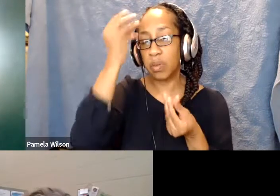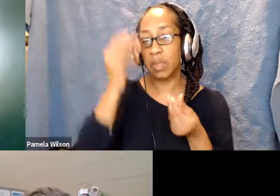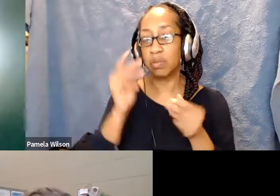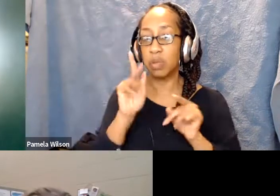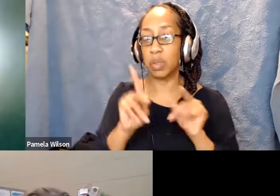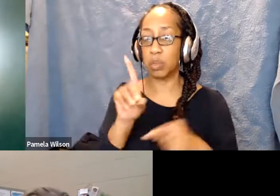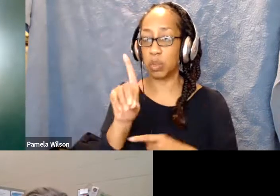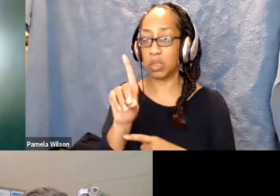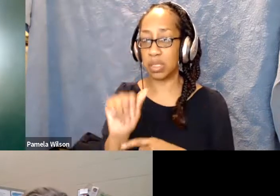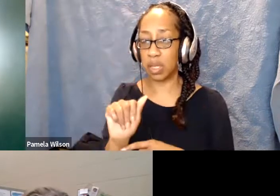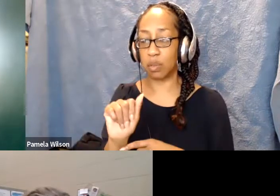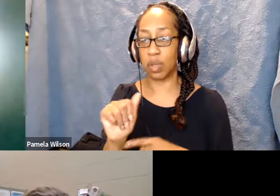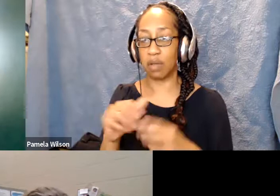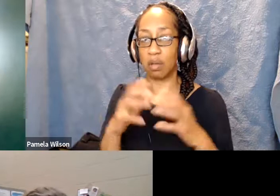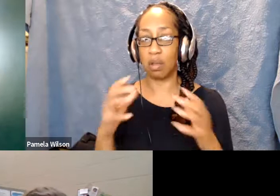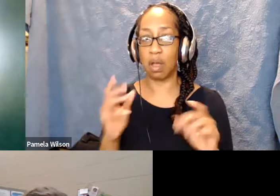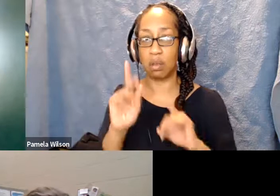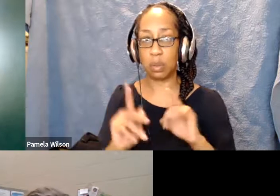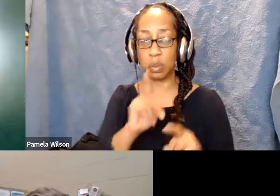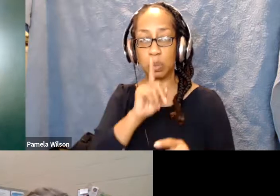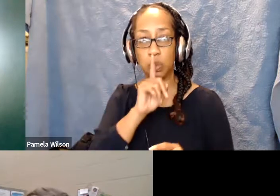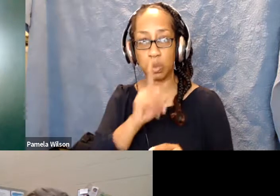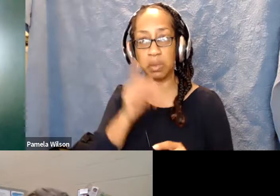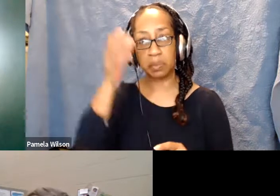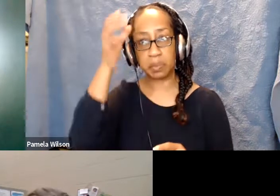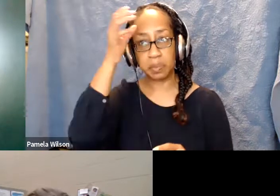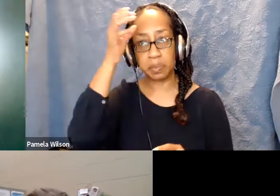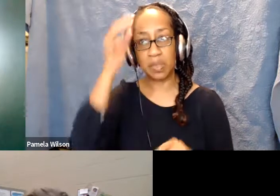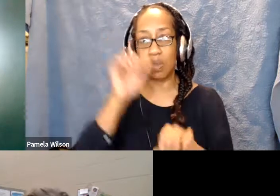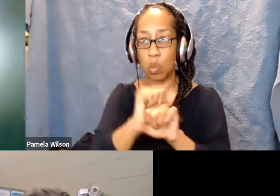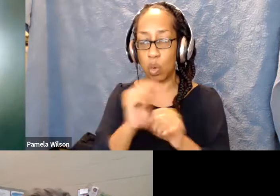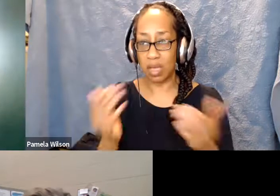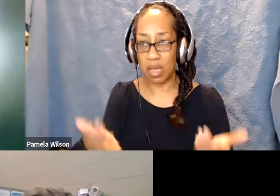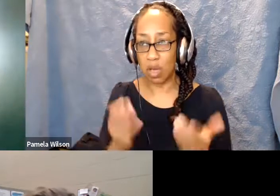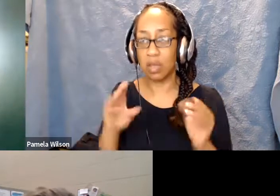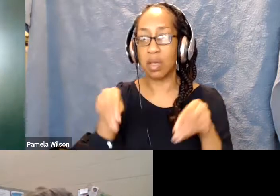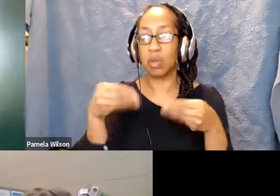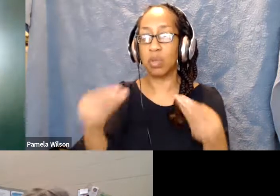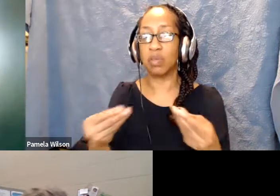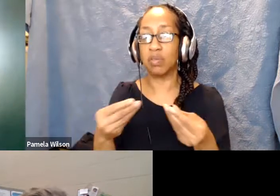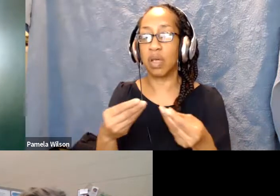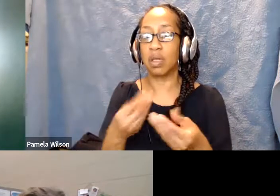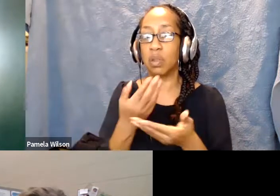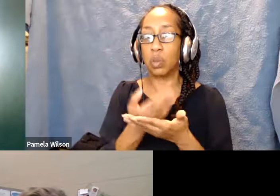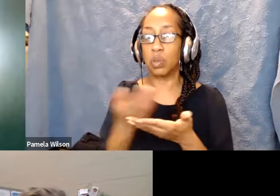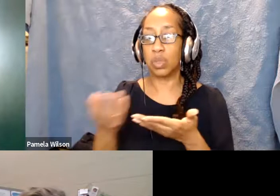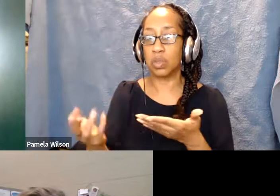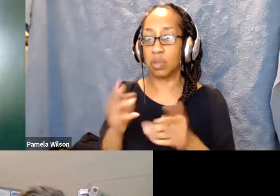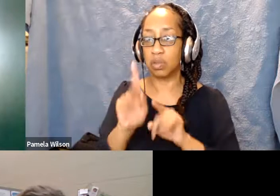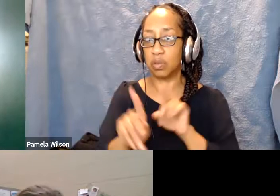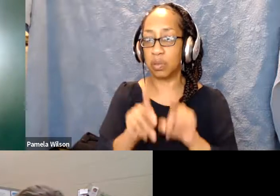community. We have a lot of really knowledgeable people that work here and are able to provide resources to individuals who